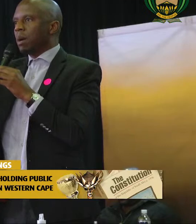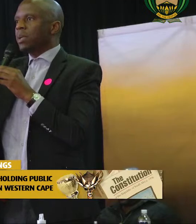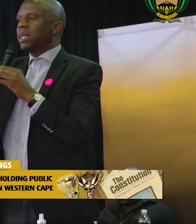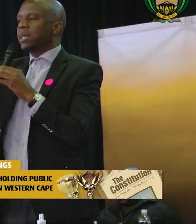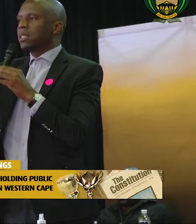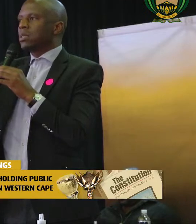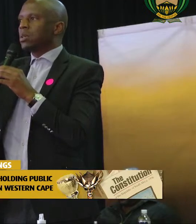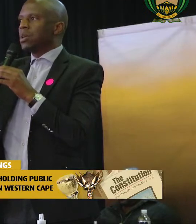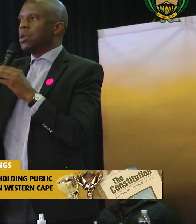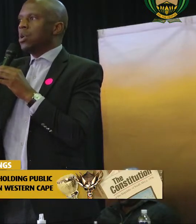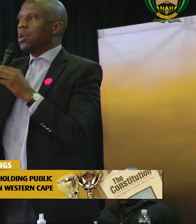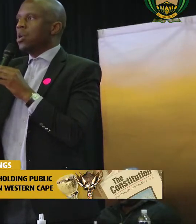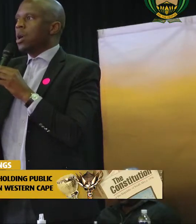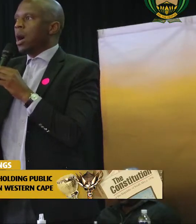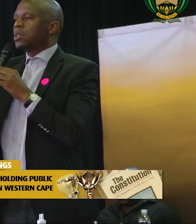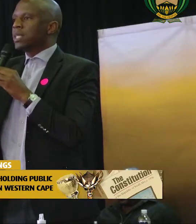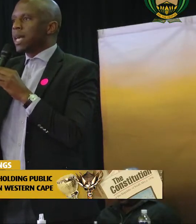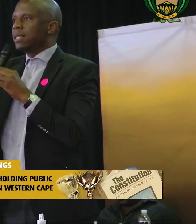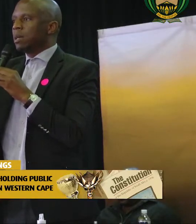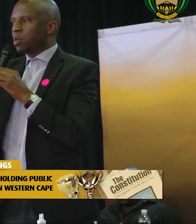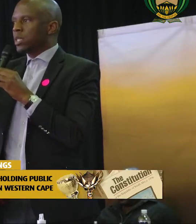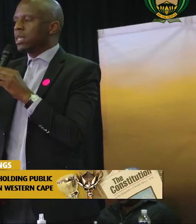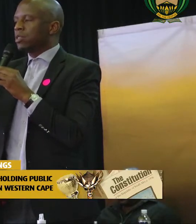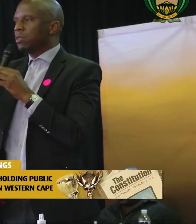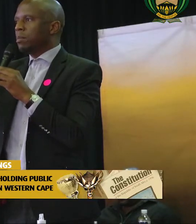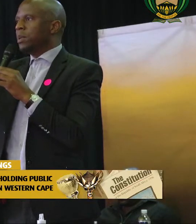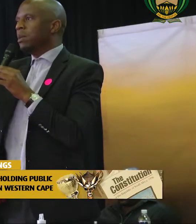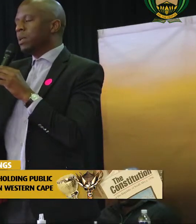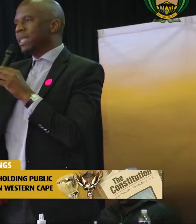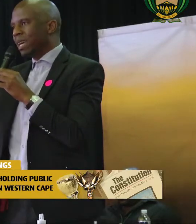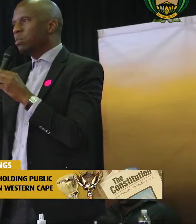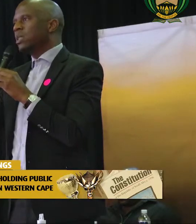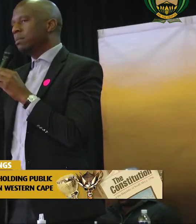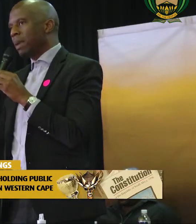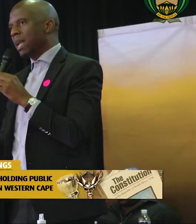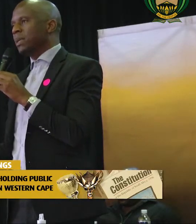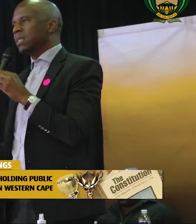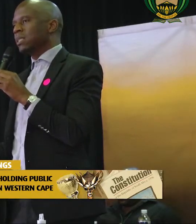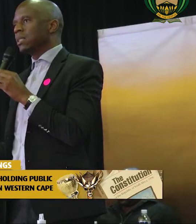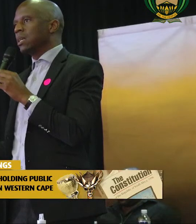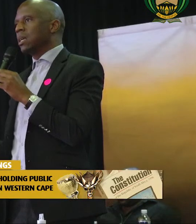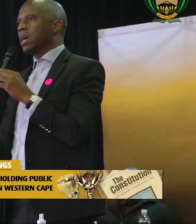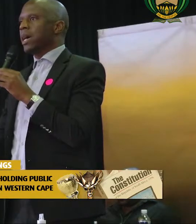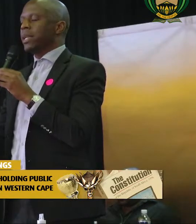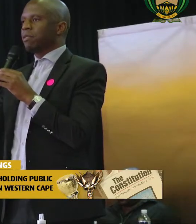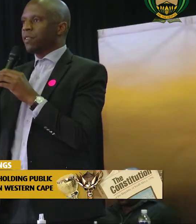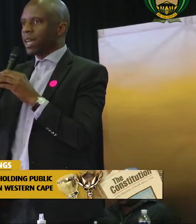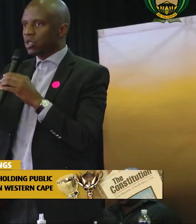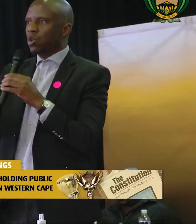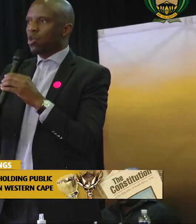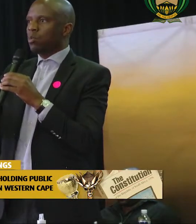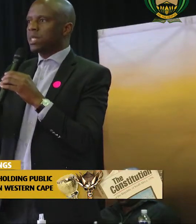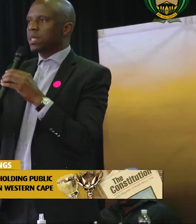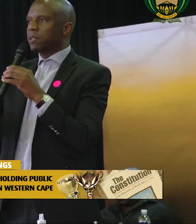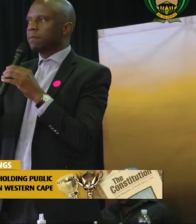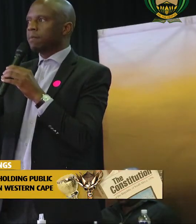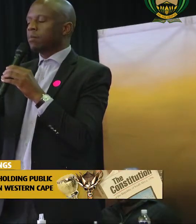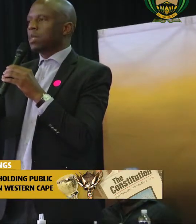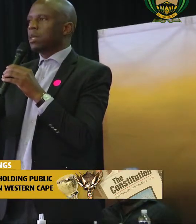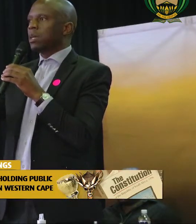conduct public hearings outside the process of the bill being tabled in Parliament and referred to the